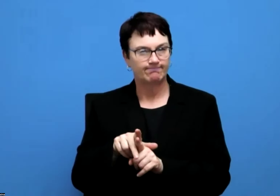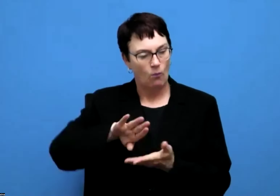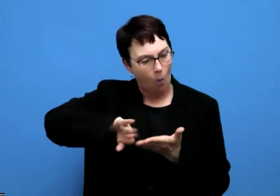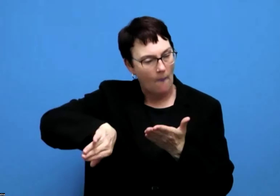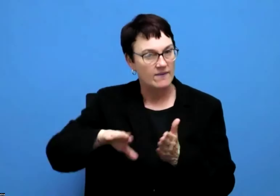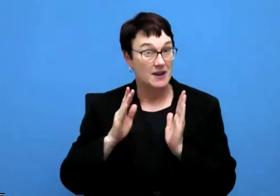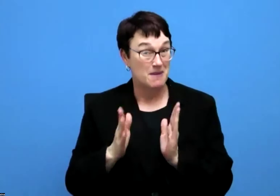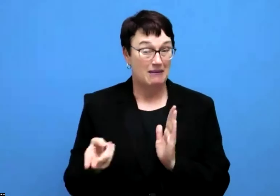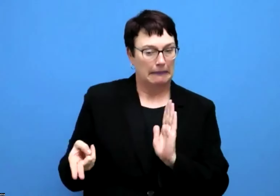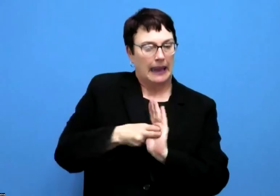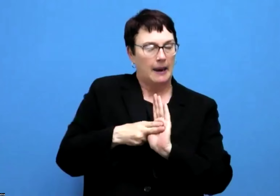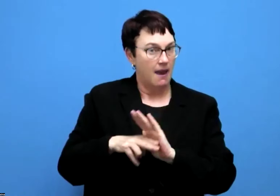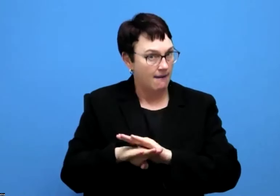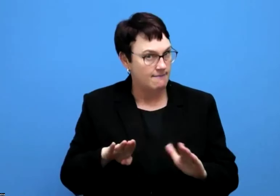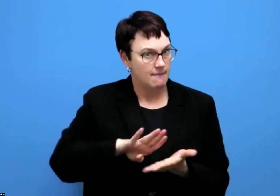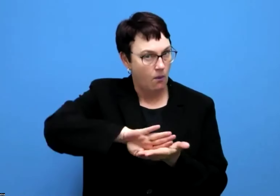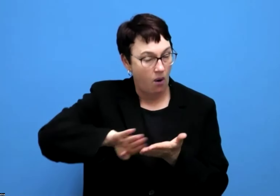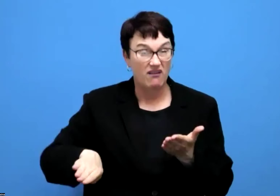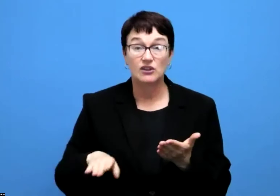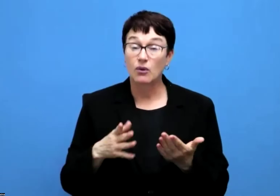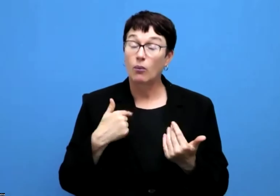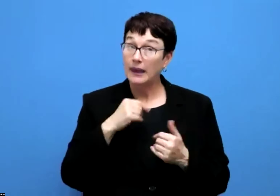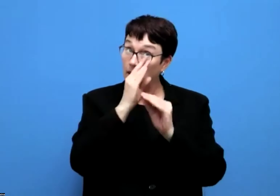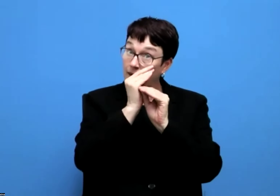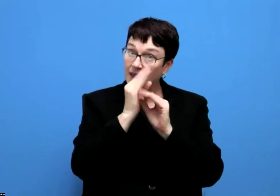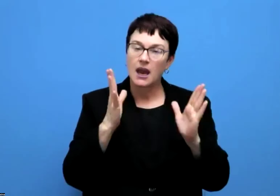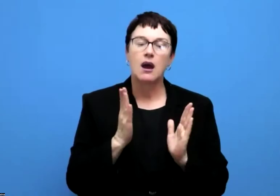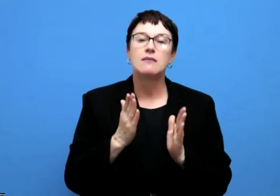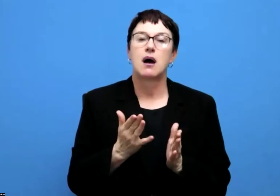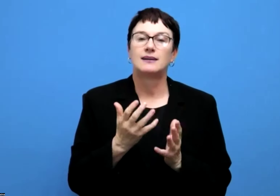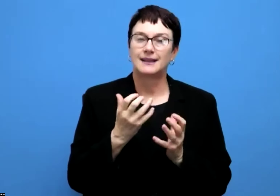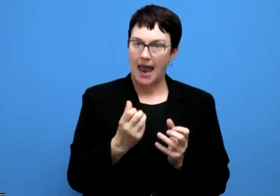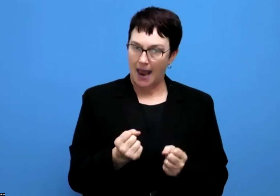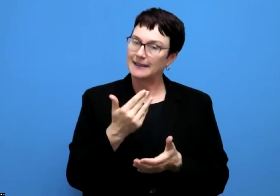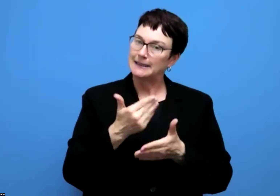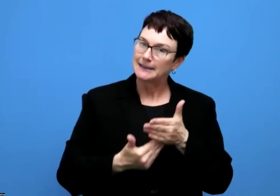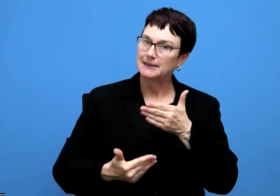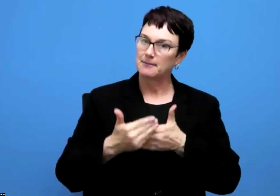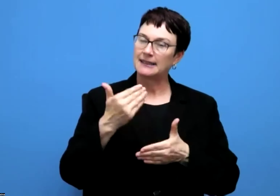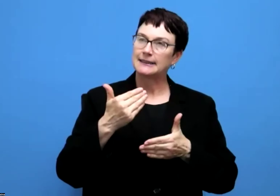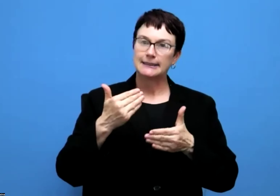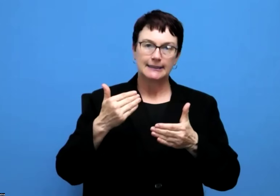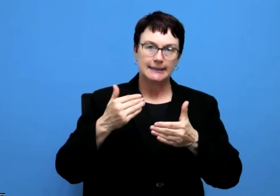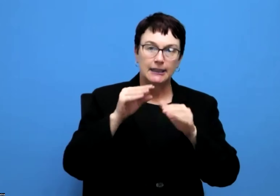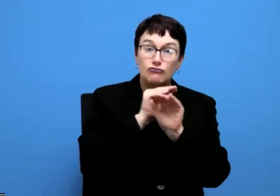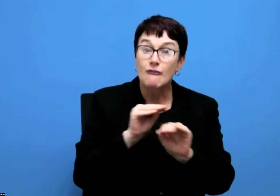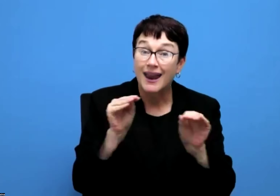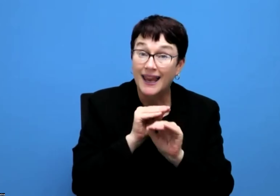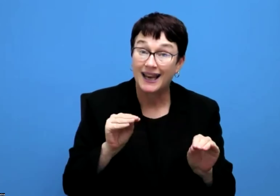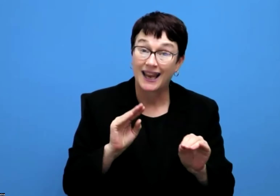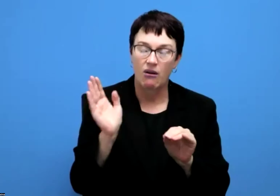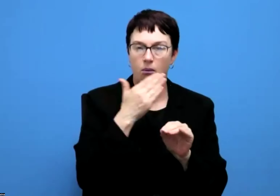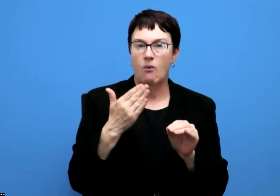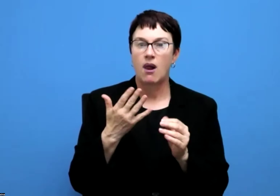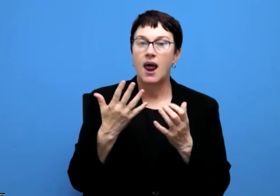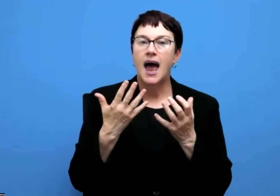programme, this includes integrating disability training into SBC campaigns and strategies, workshops at country level to define